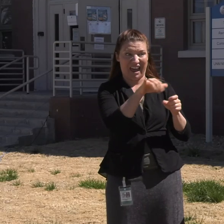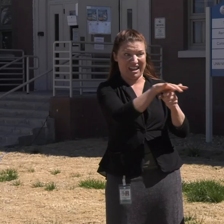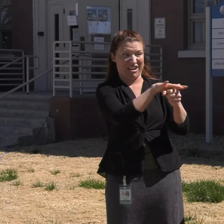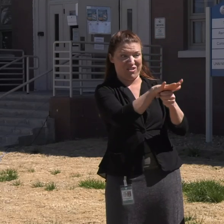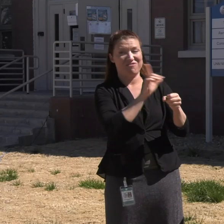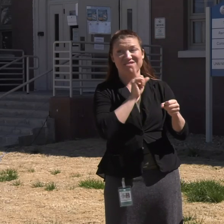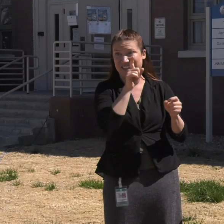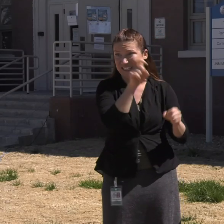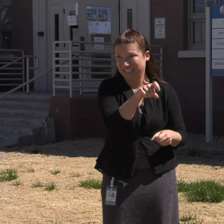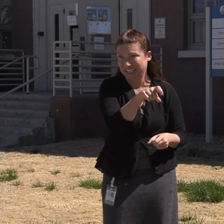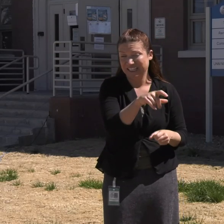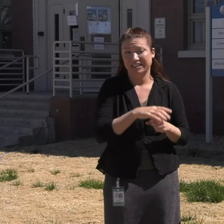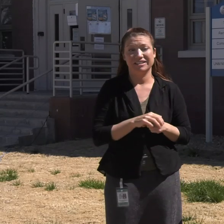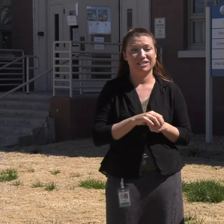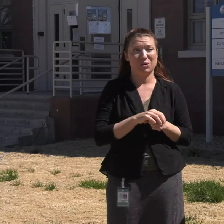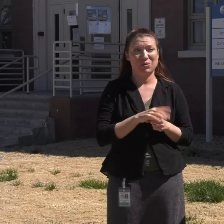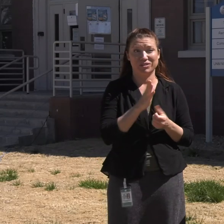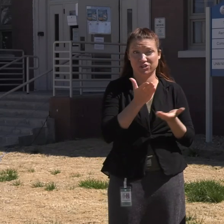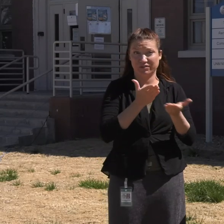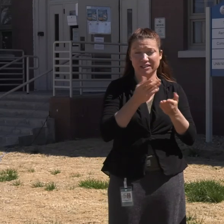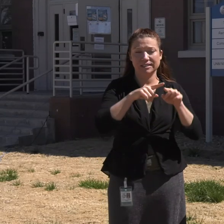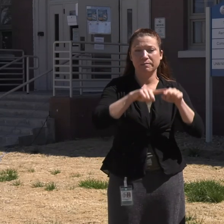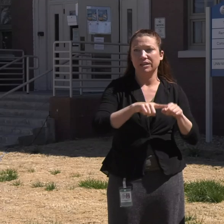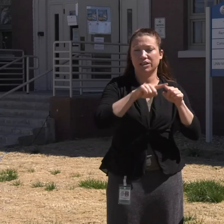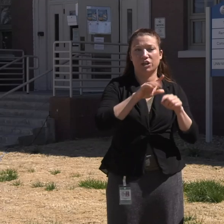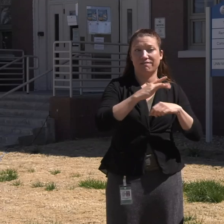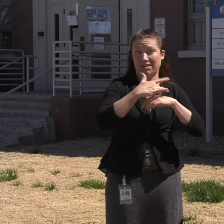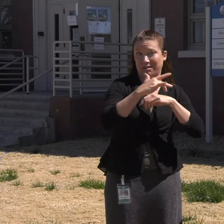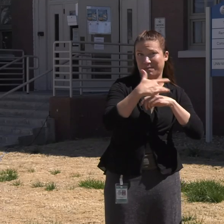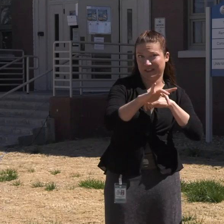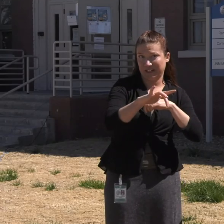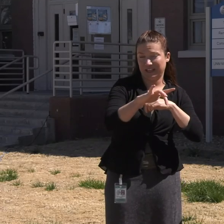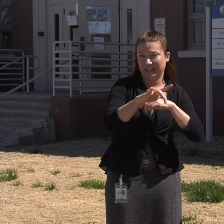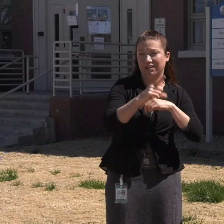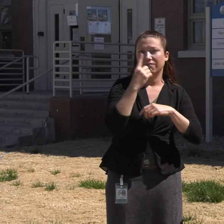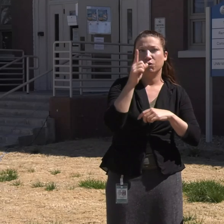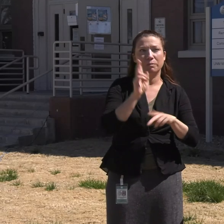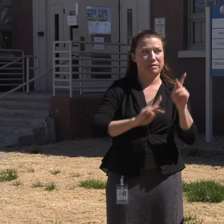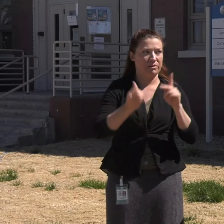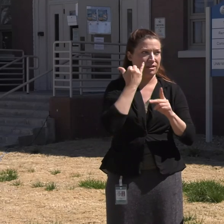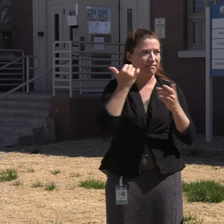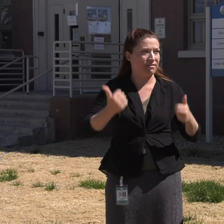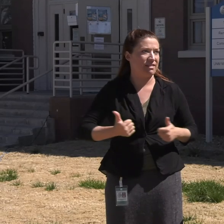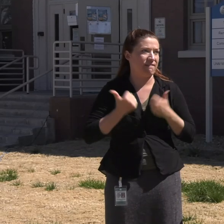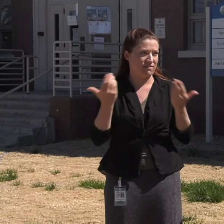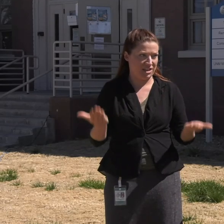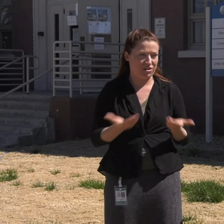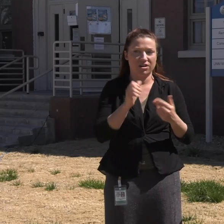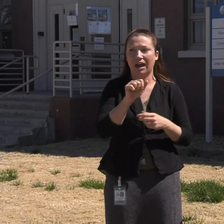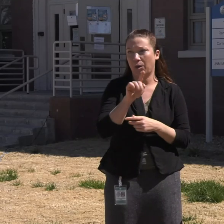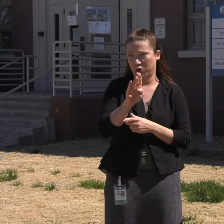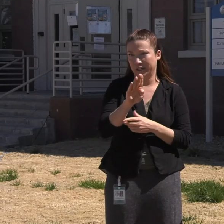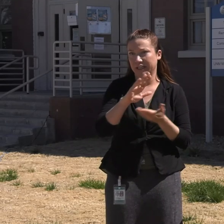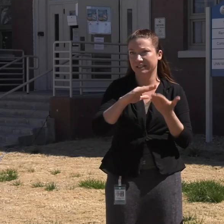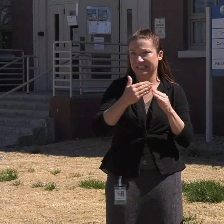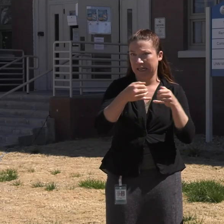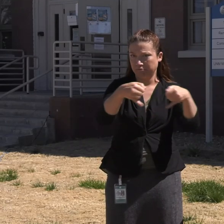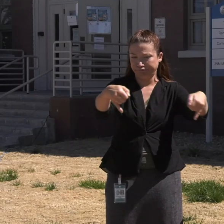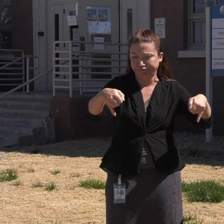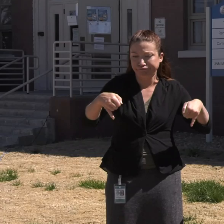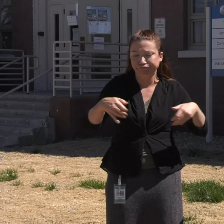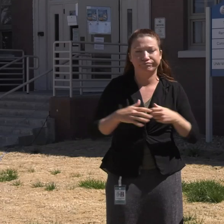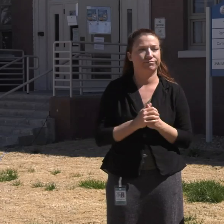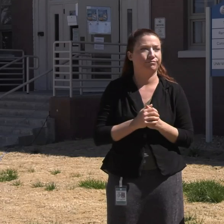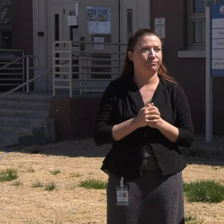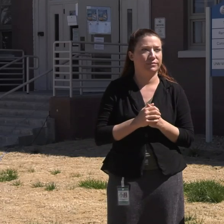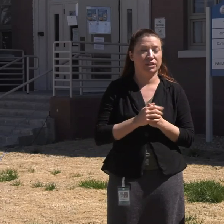on availability for individuals who do live within the city limits. And there are some requirements to access some of these programs, that we are doing our best to make sure